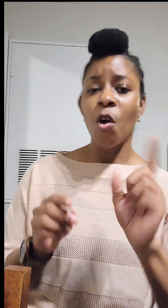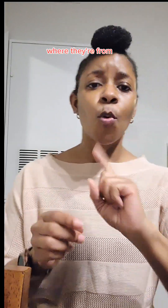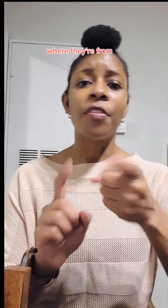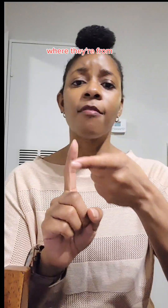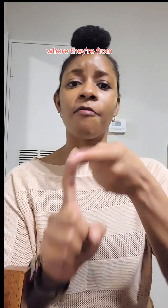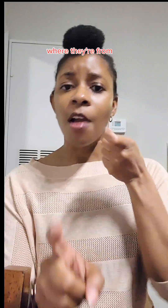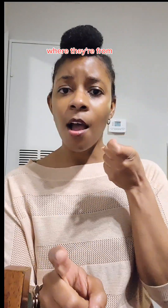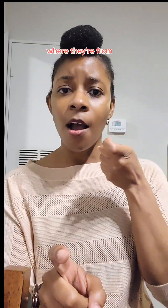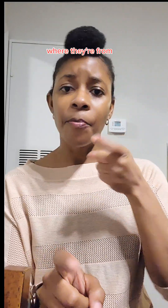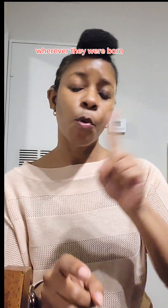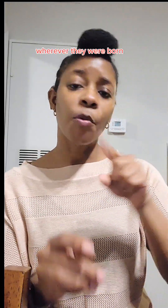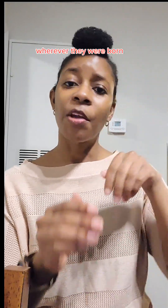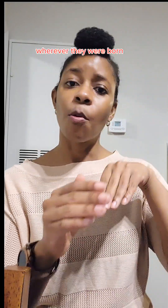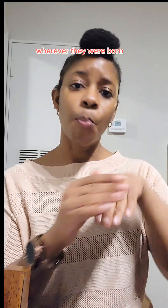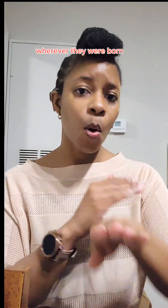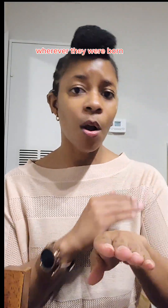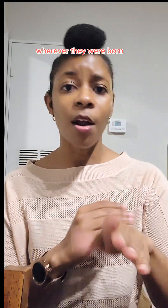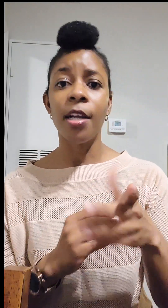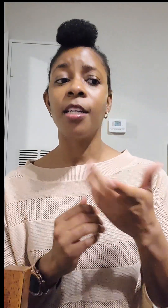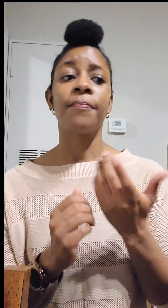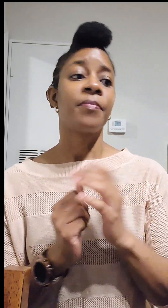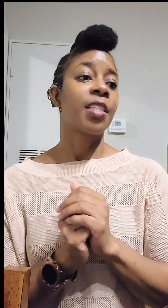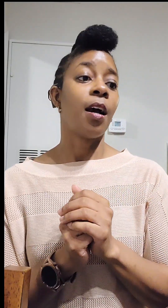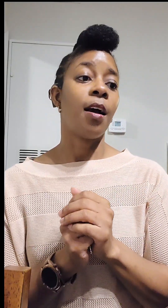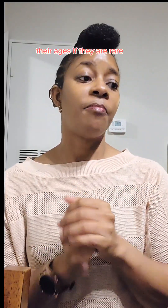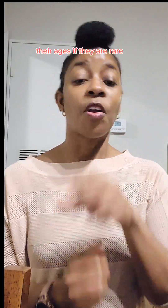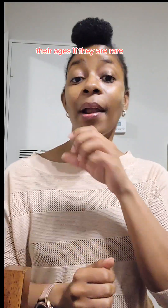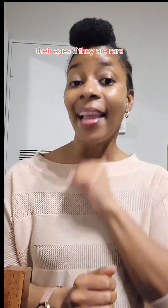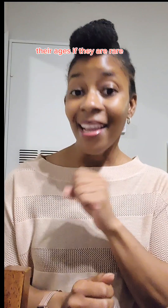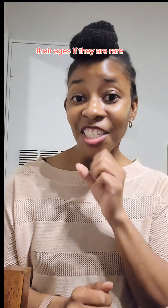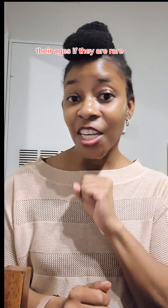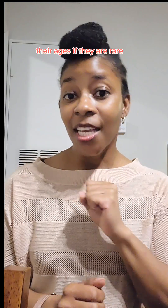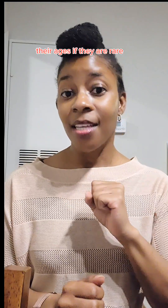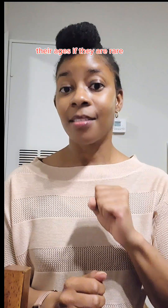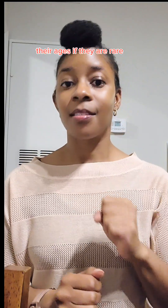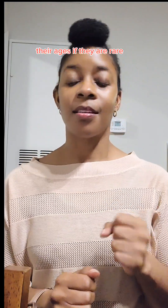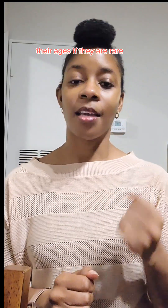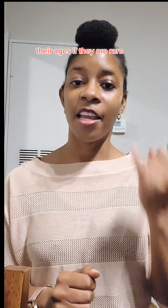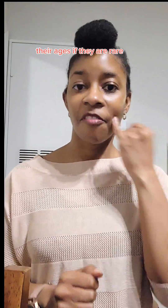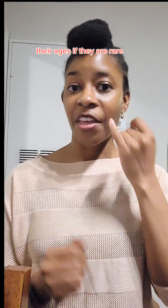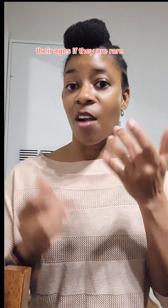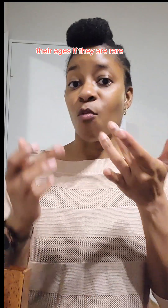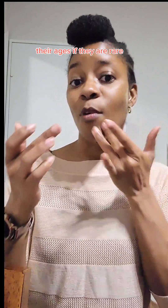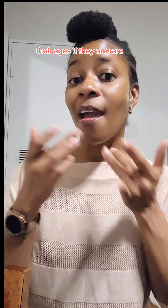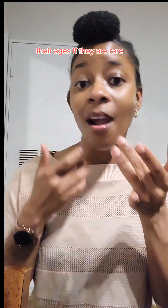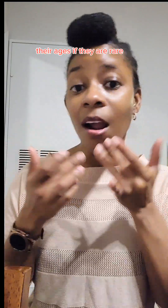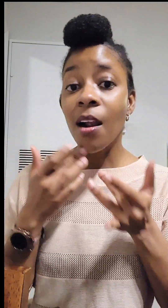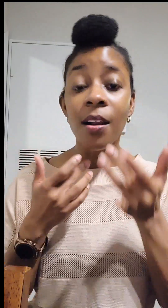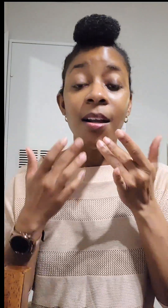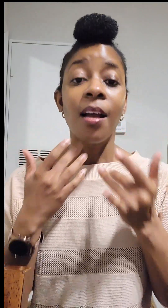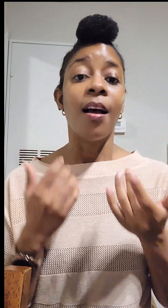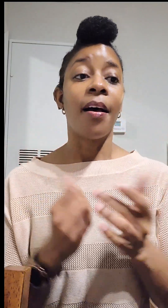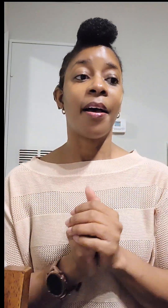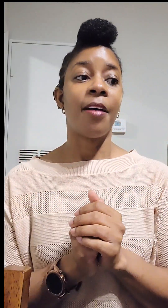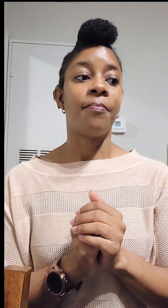where they're from, where they were born, their ages, if they're rare, if